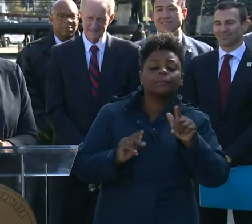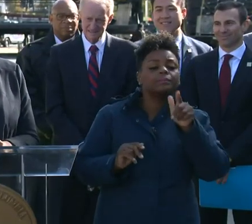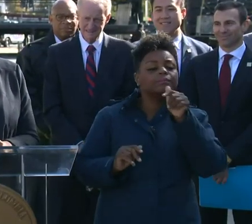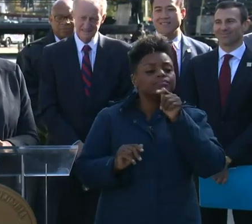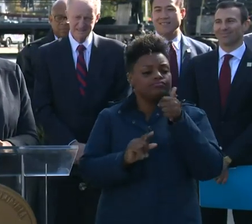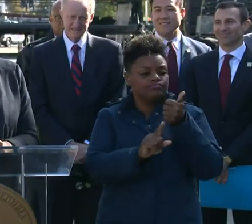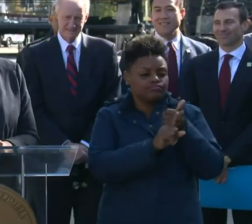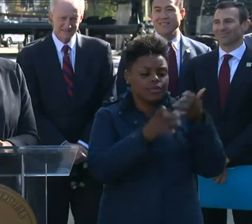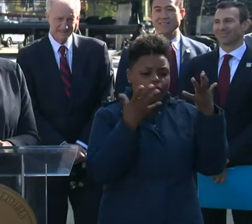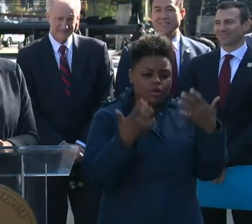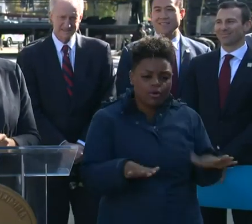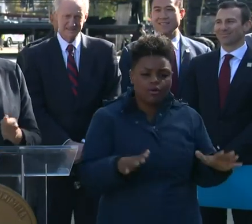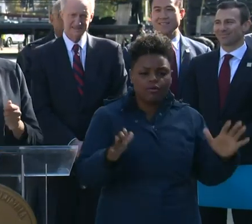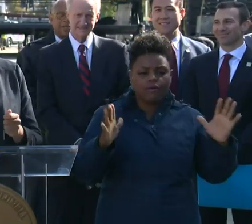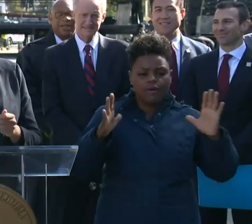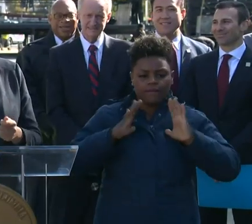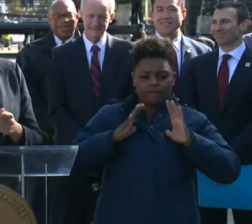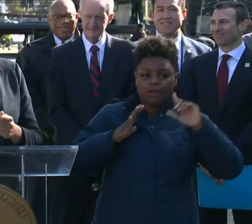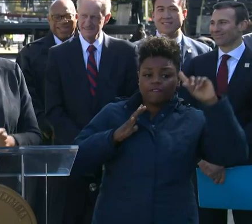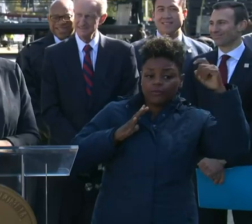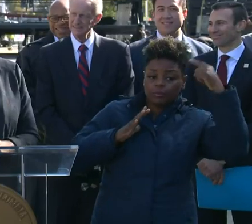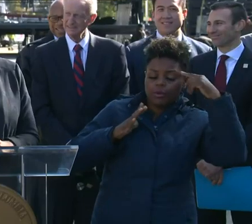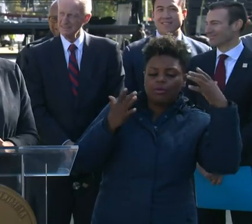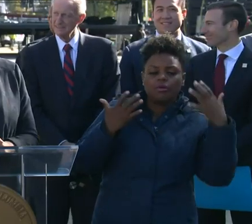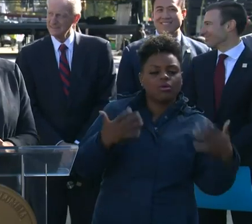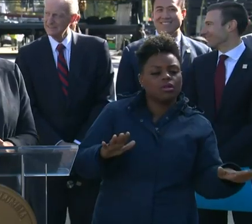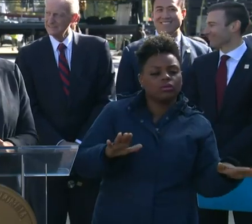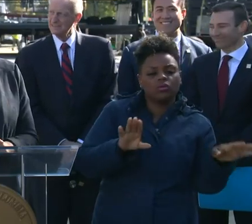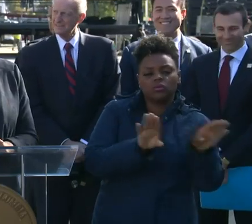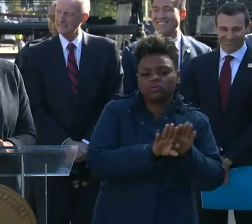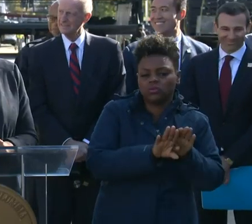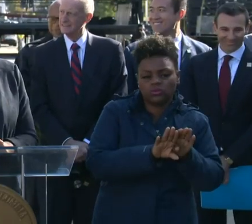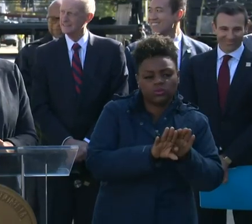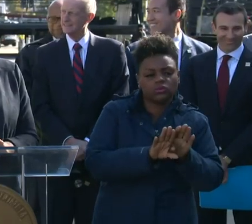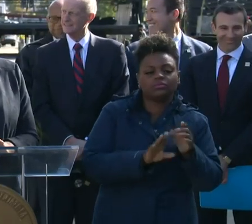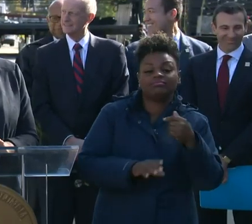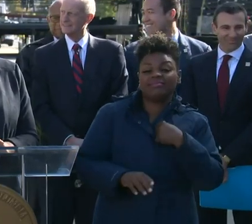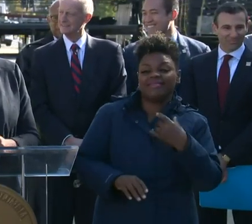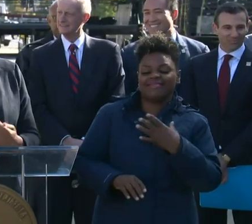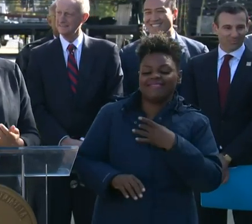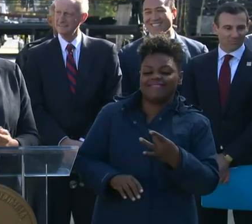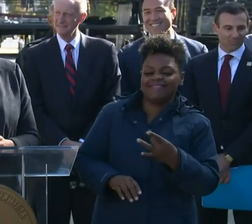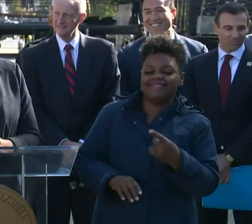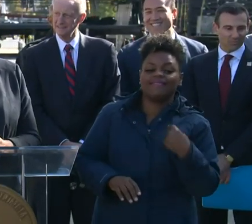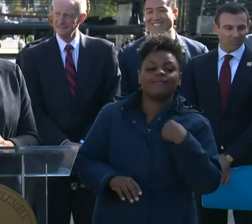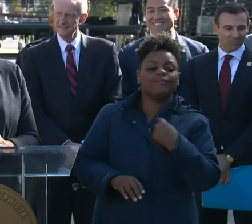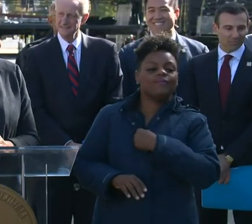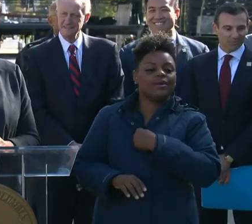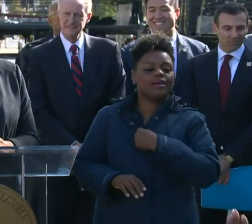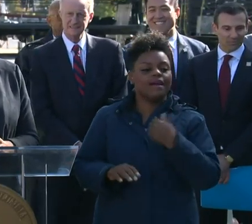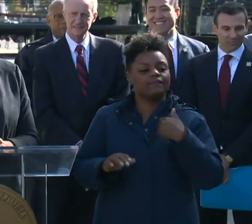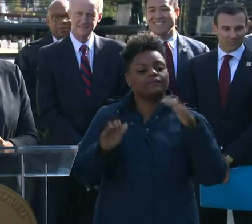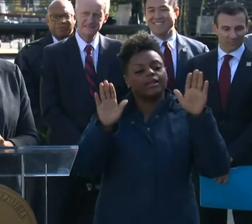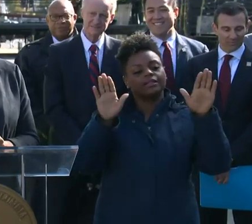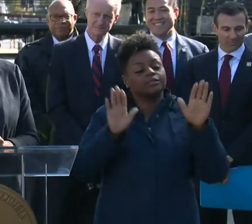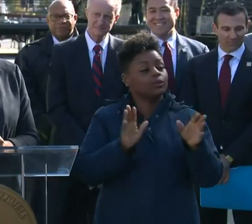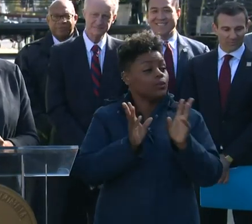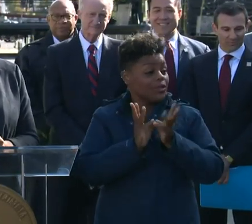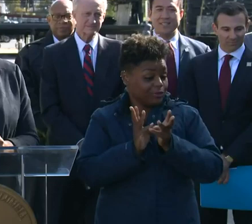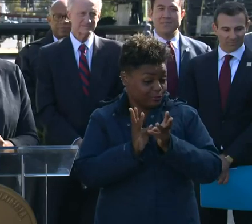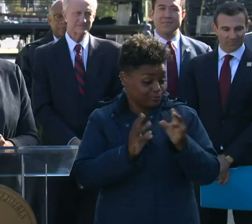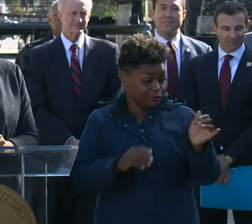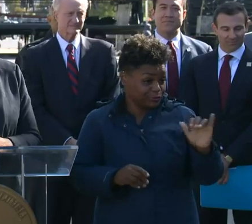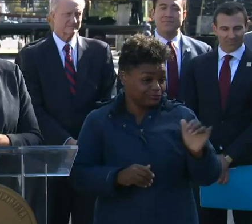also like, and we're going to have fantastic weather. It is also helpful. I